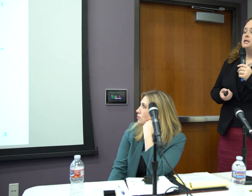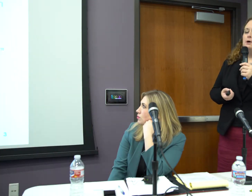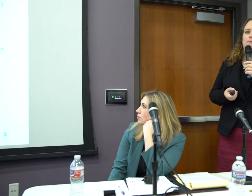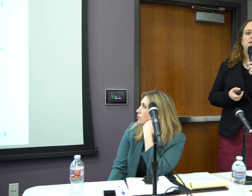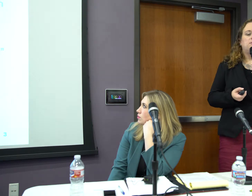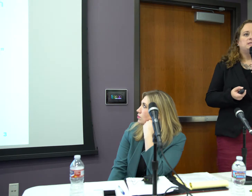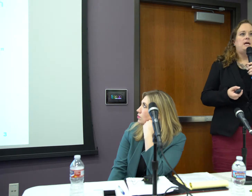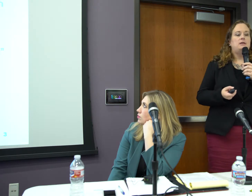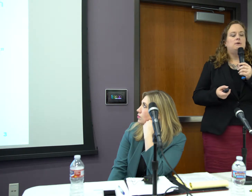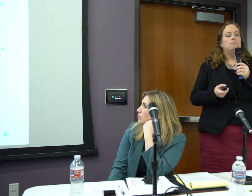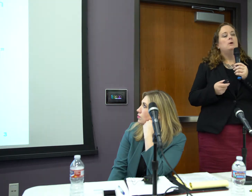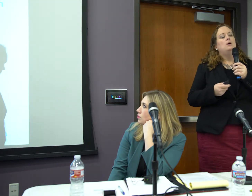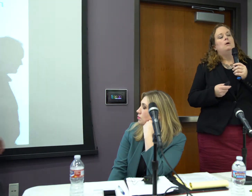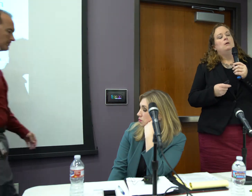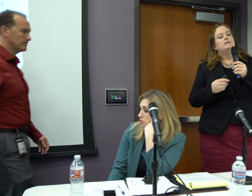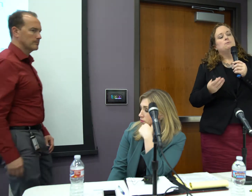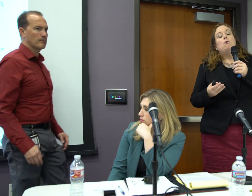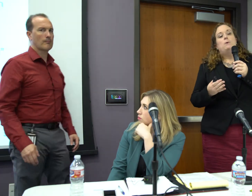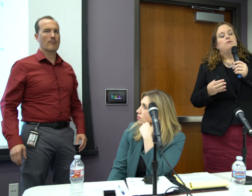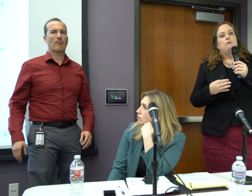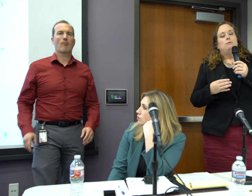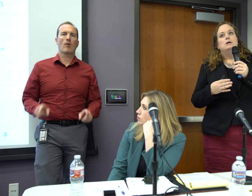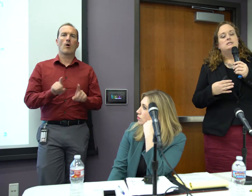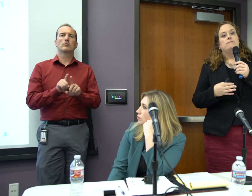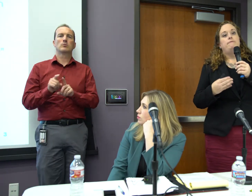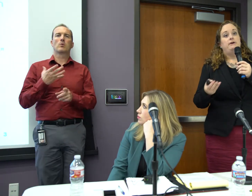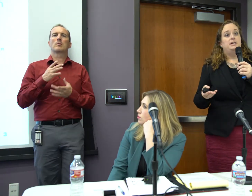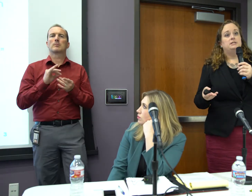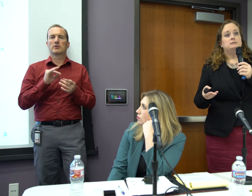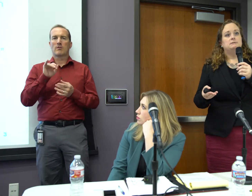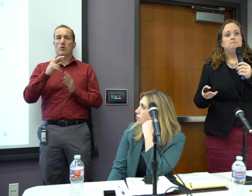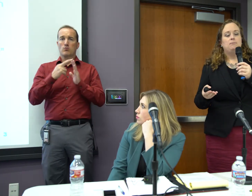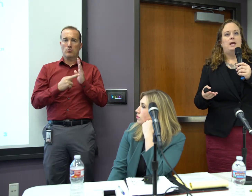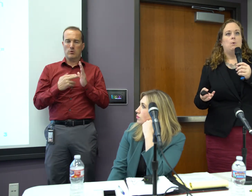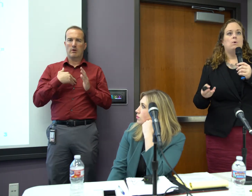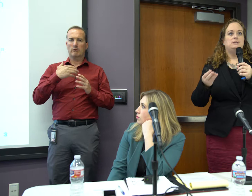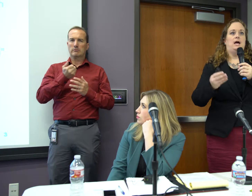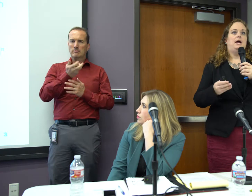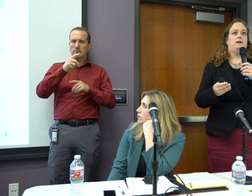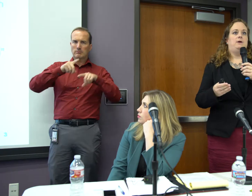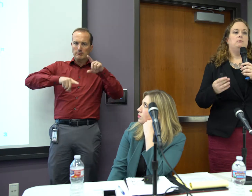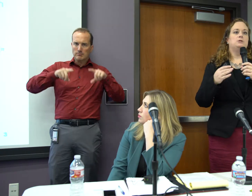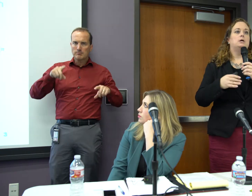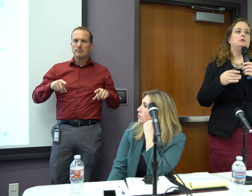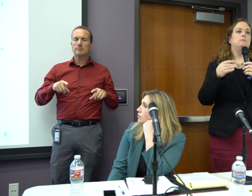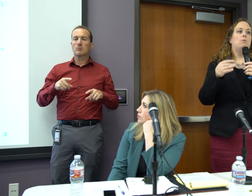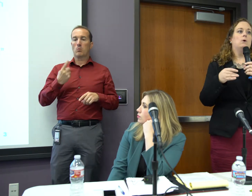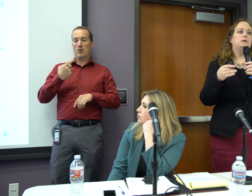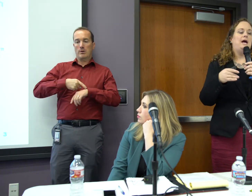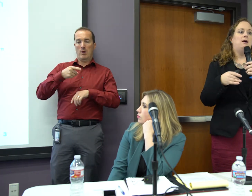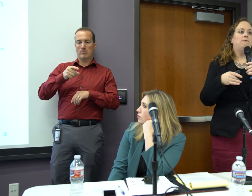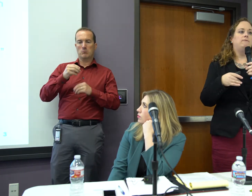And actually, I did want to say this rule went through several variations, and at one time it was